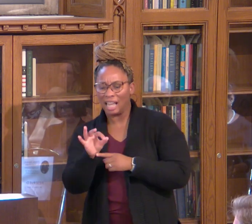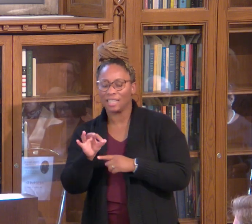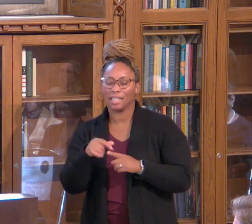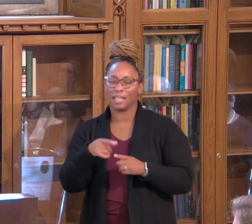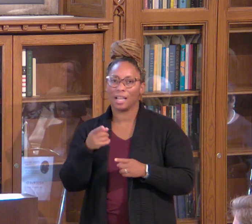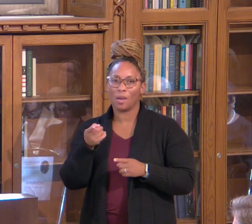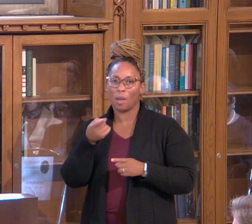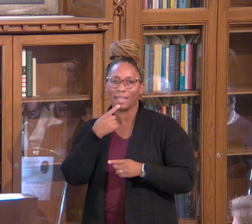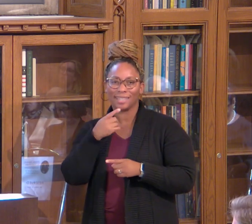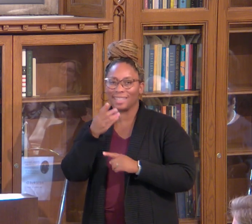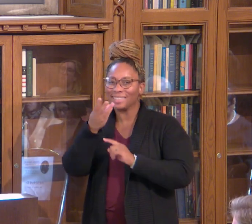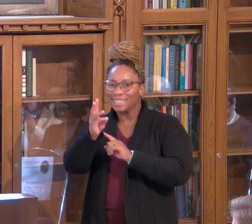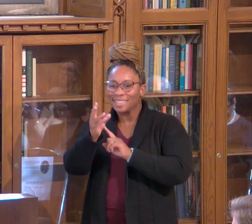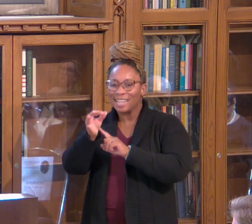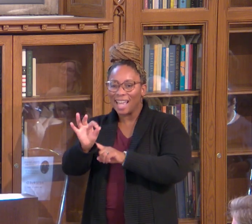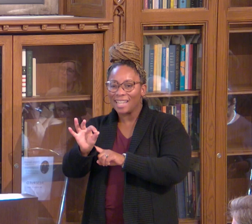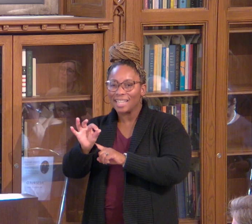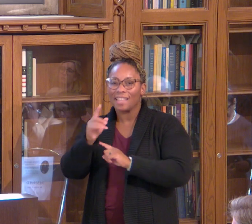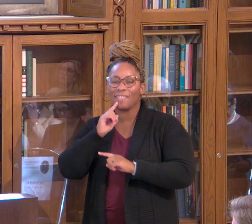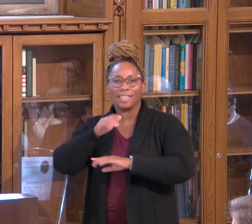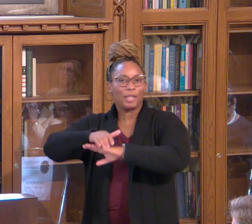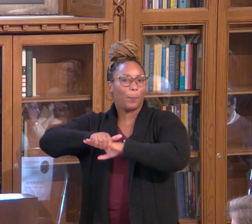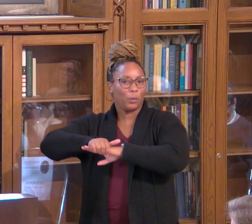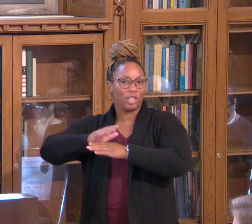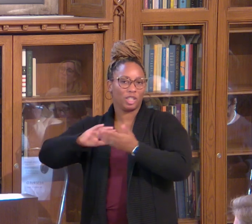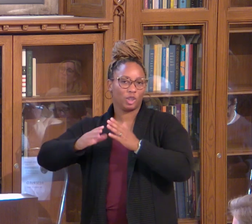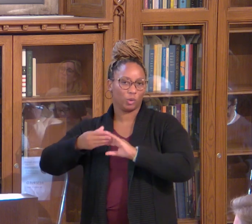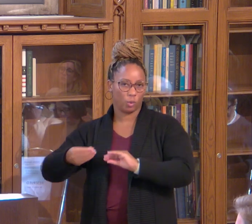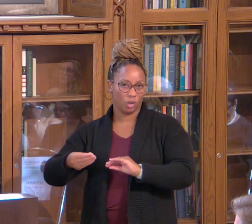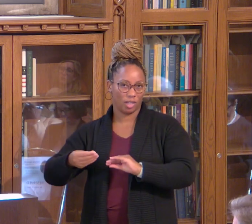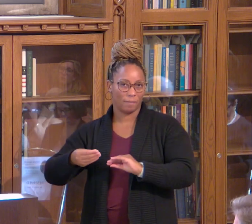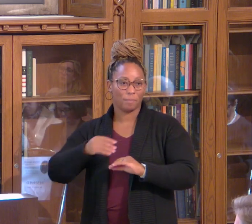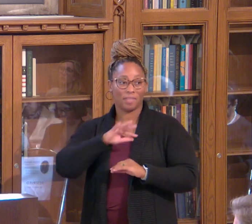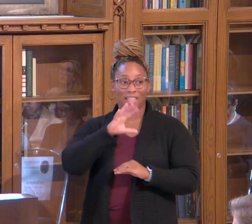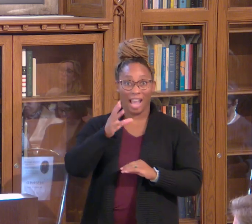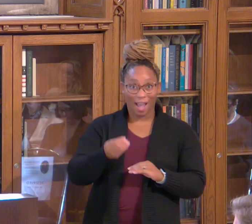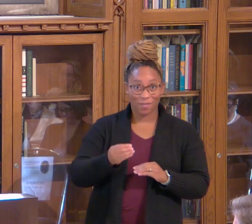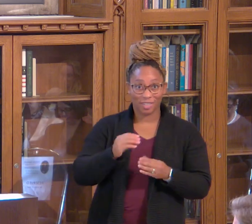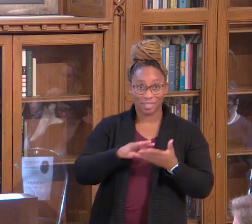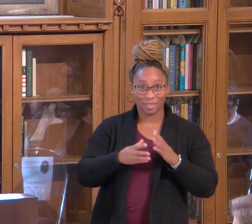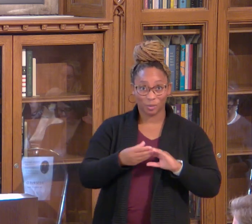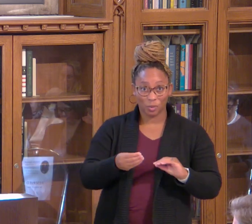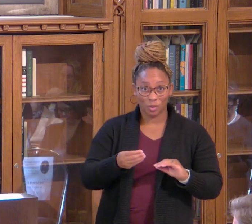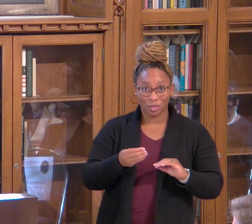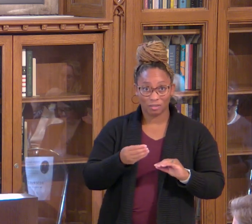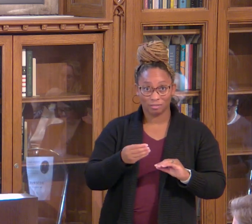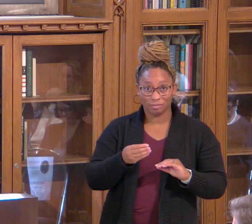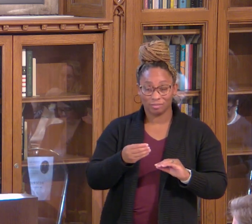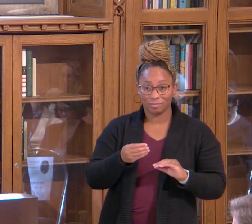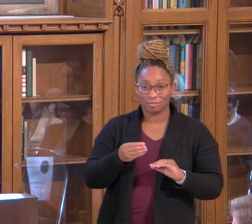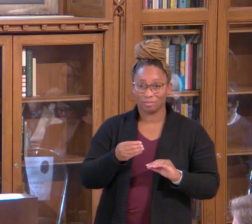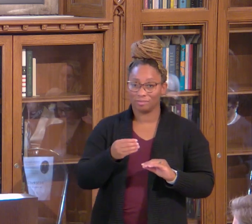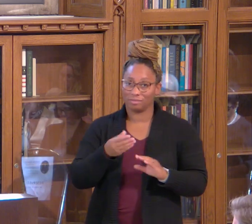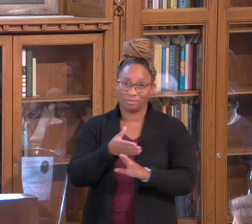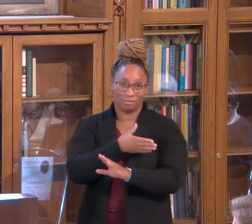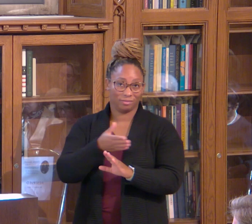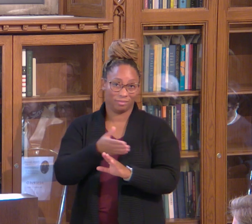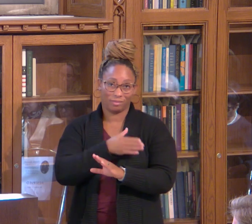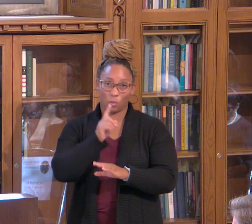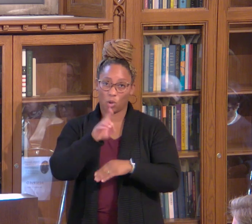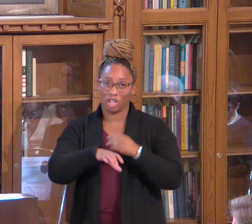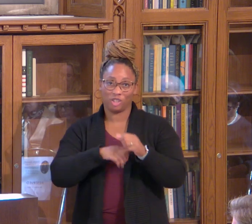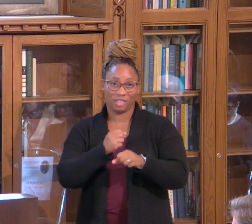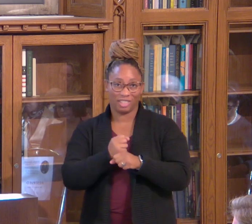the things I just say is 1619 is the British Story the African story precedes it by a